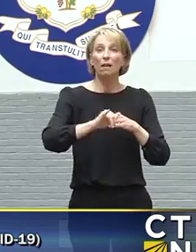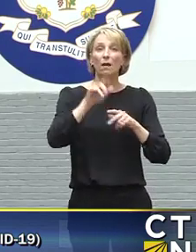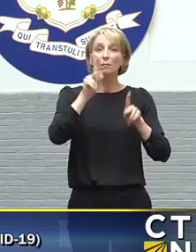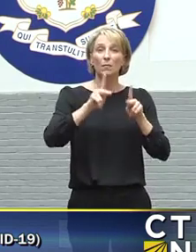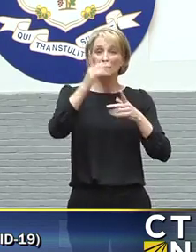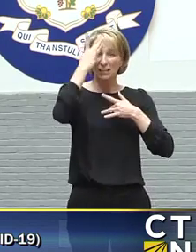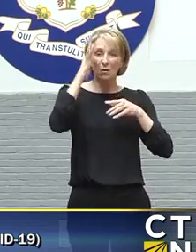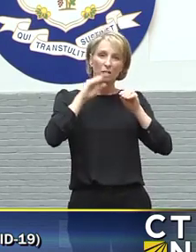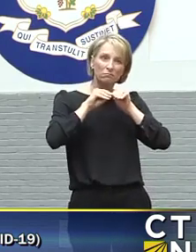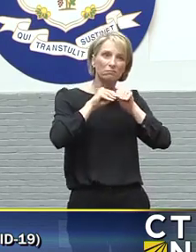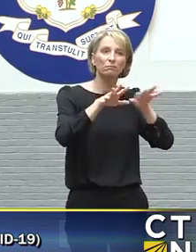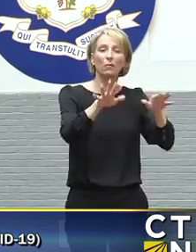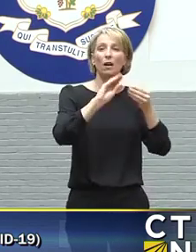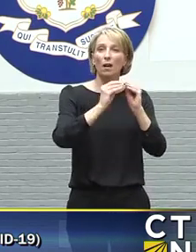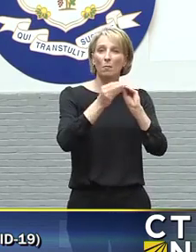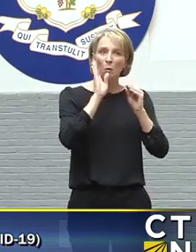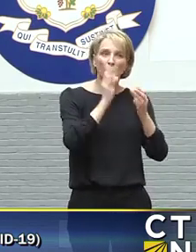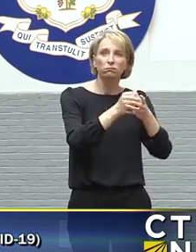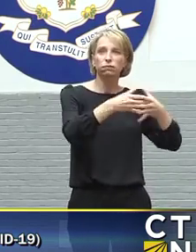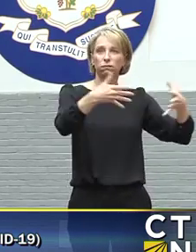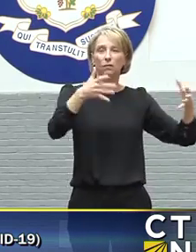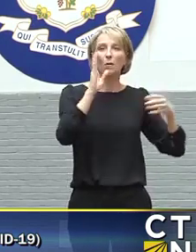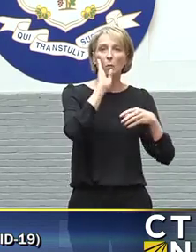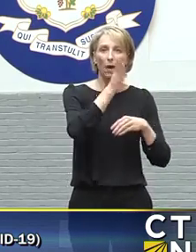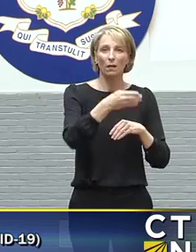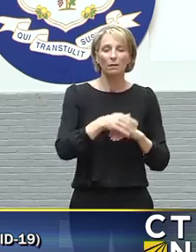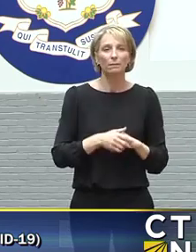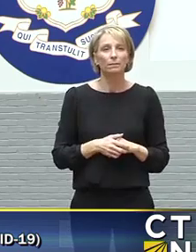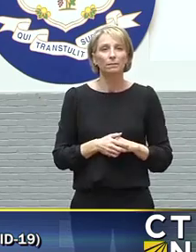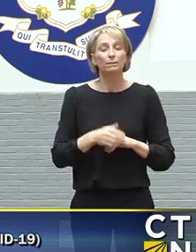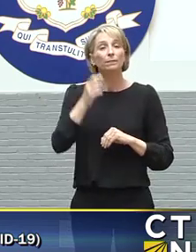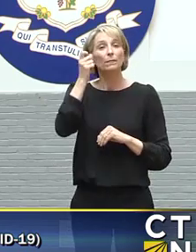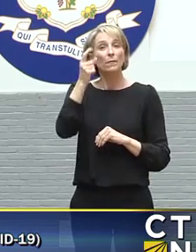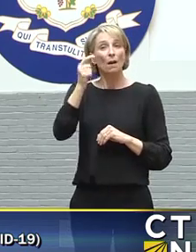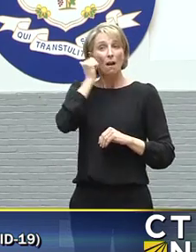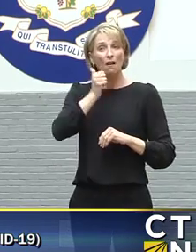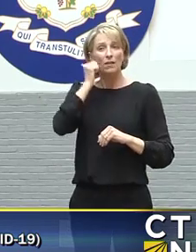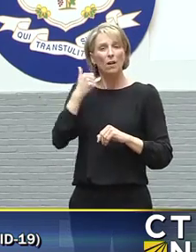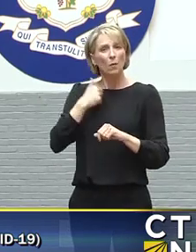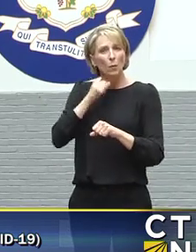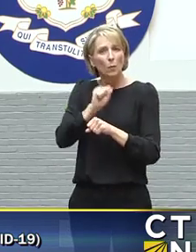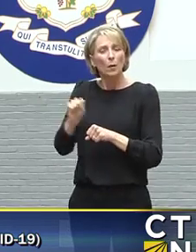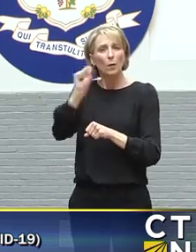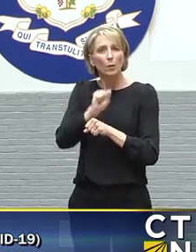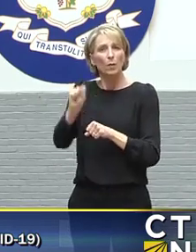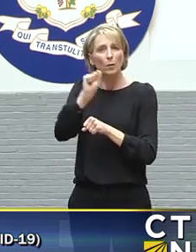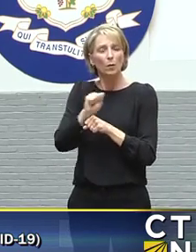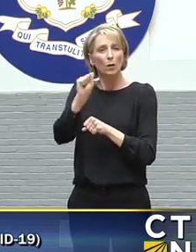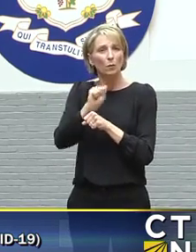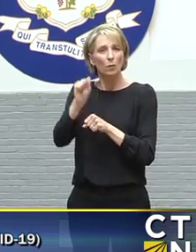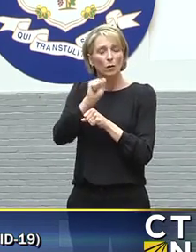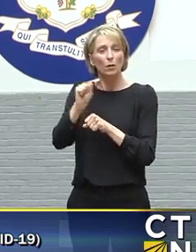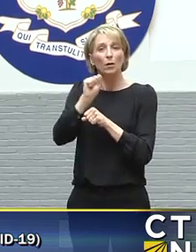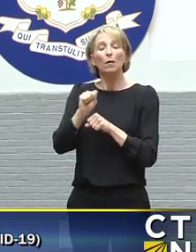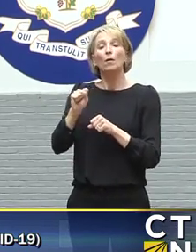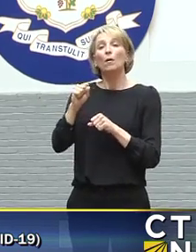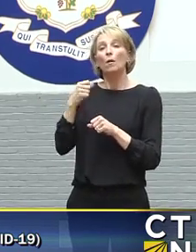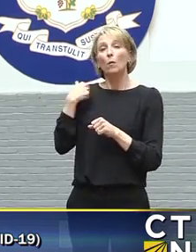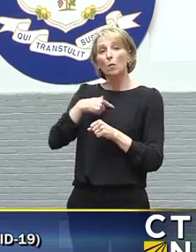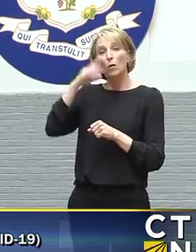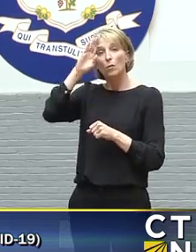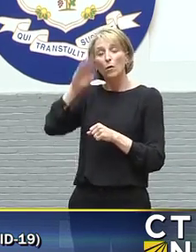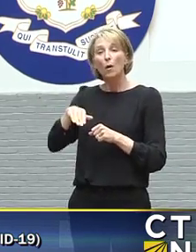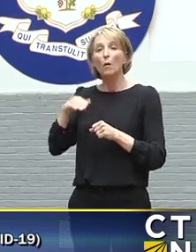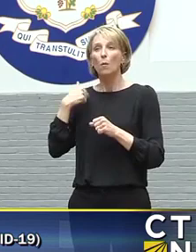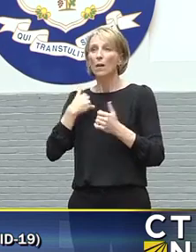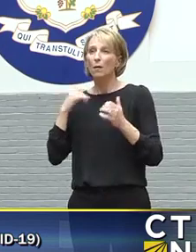time. We're working on this every day. One of the first places we're going to find additional equipment and